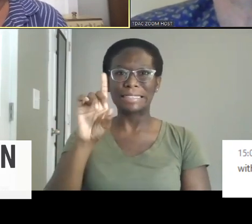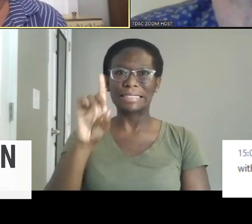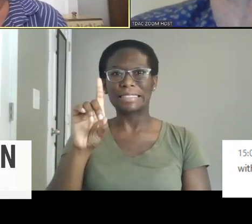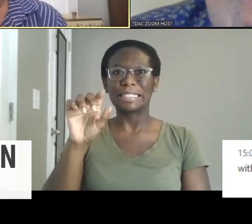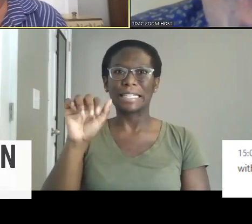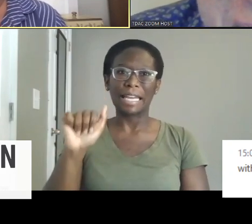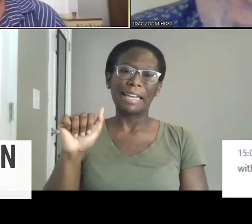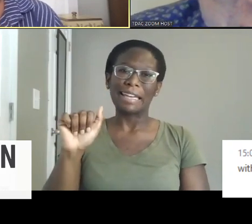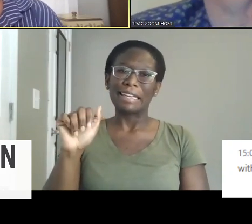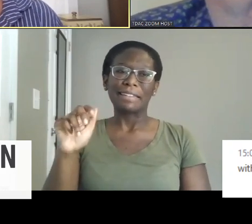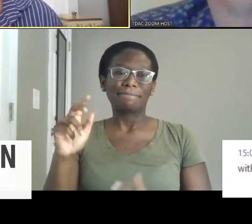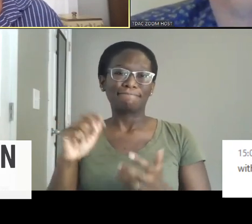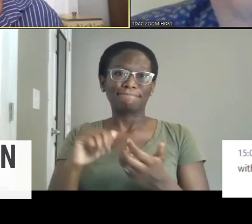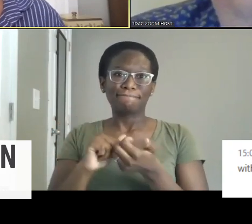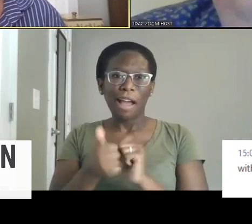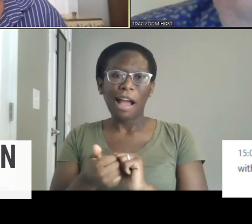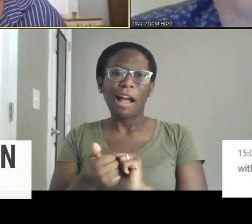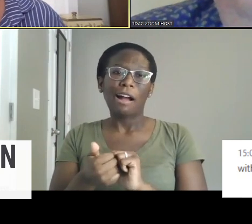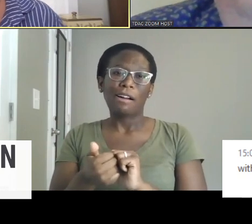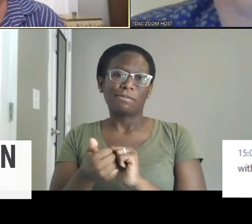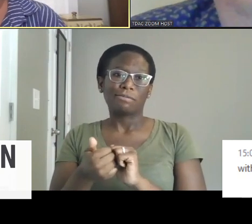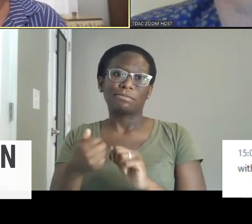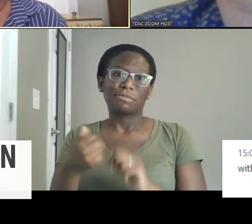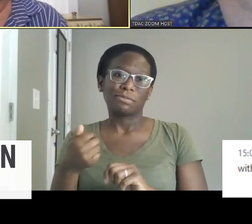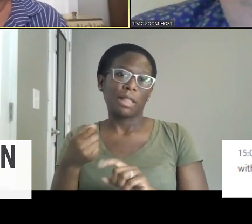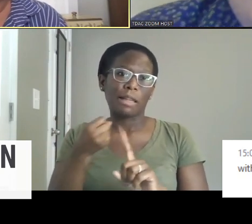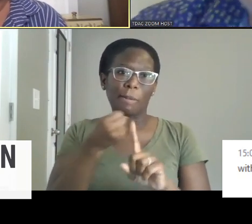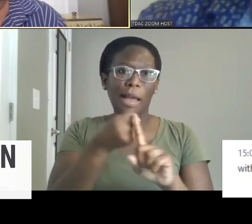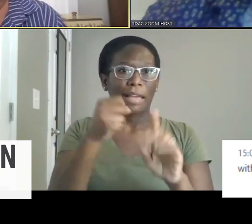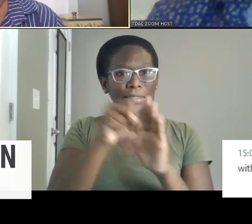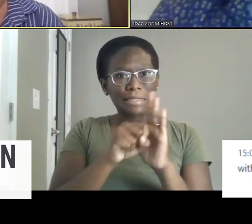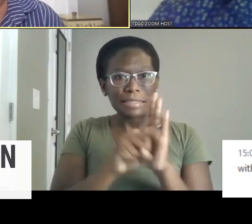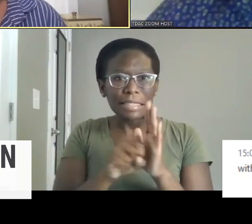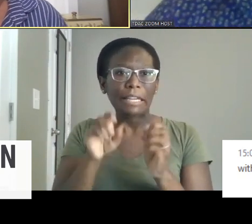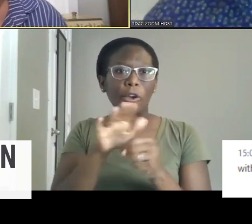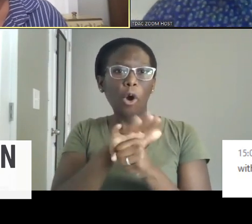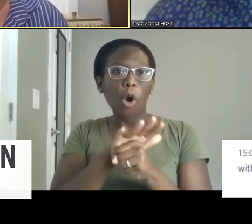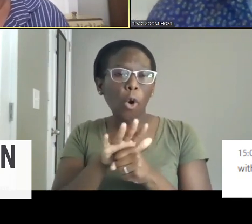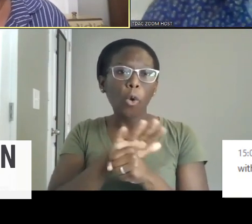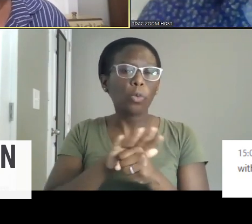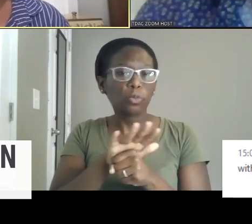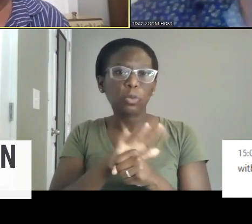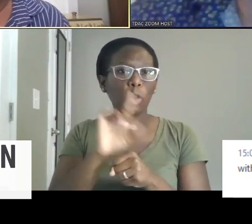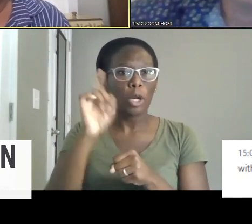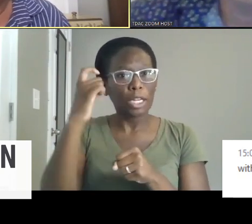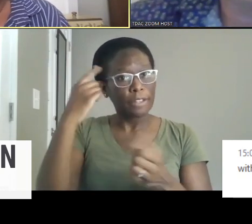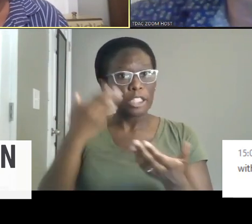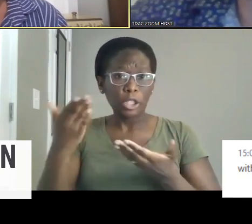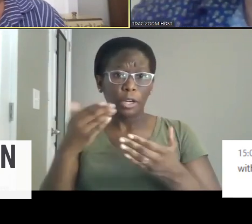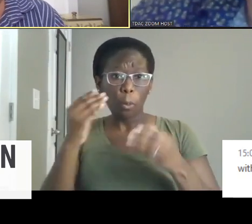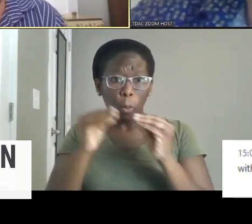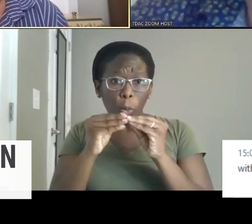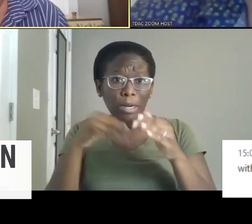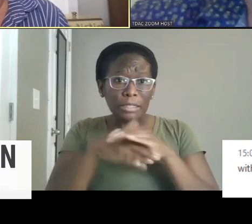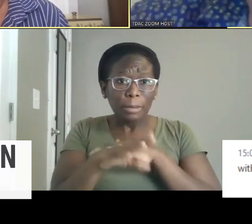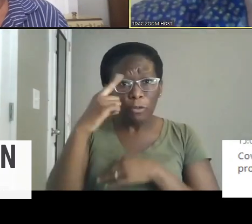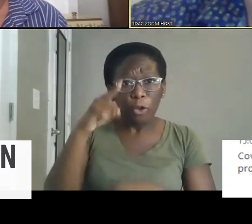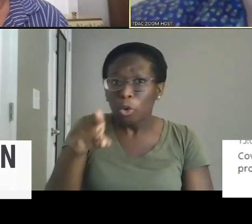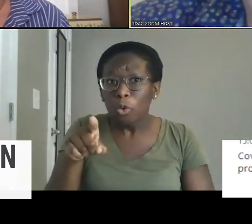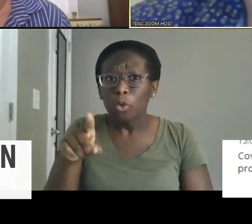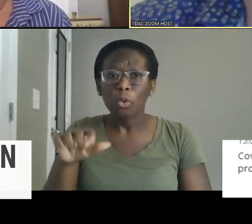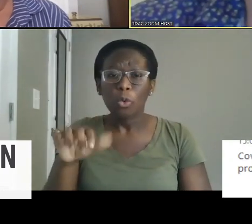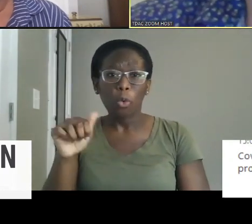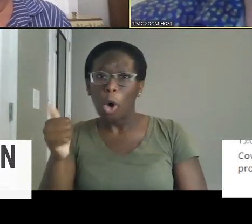Disabilities Act has made a state or local government service more accessible for you or people that you know?